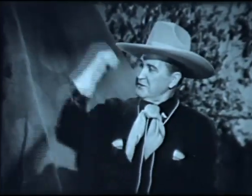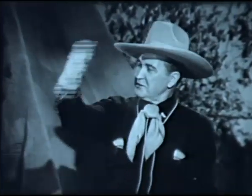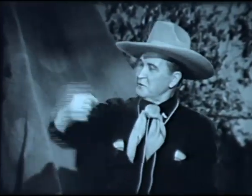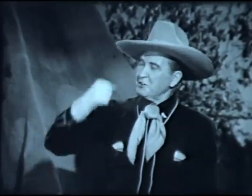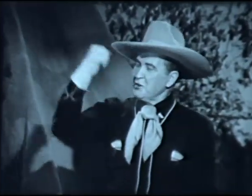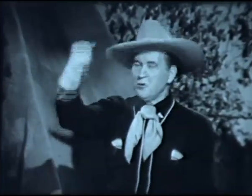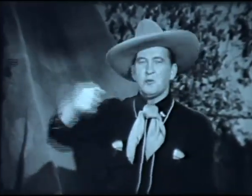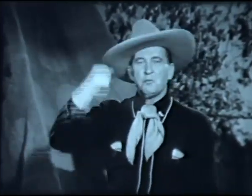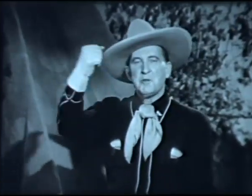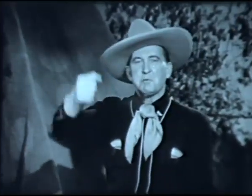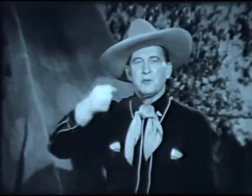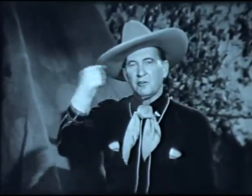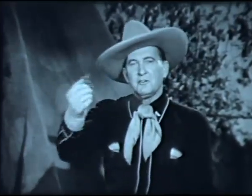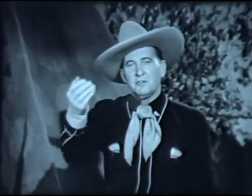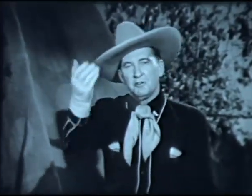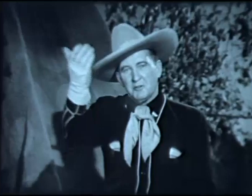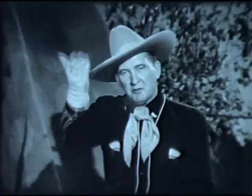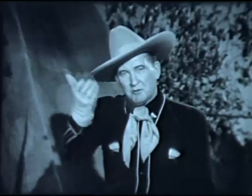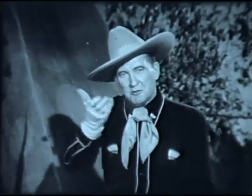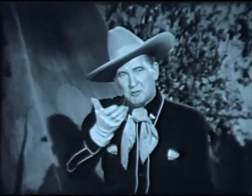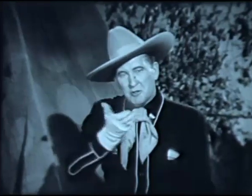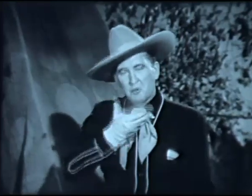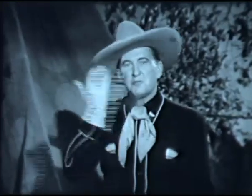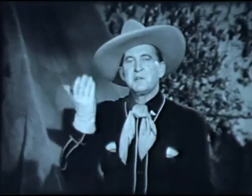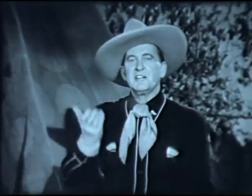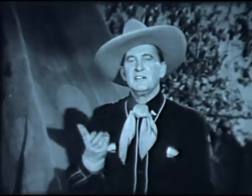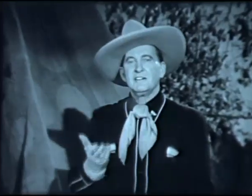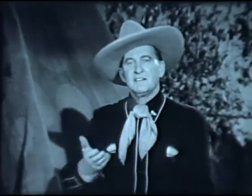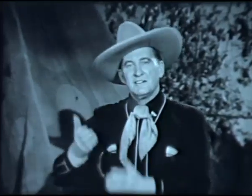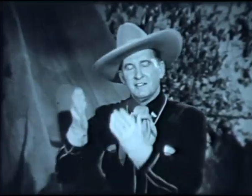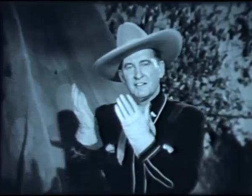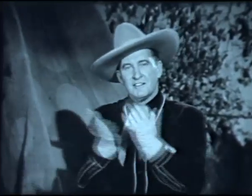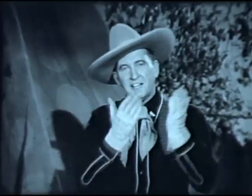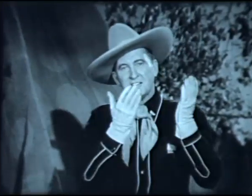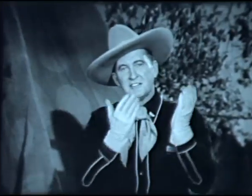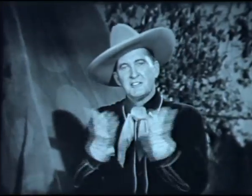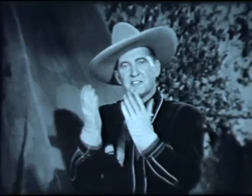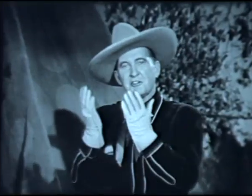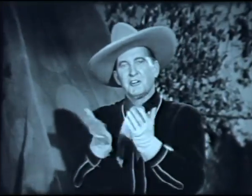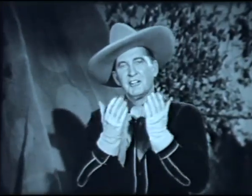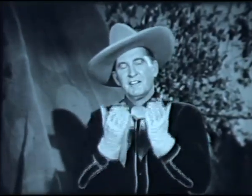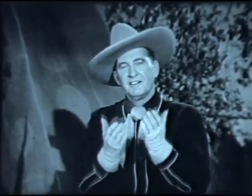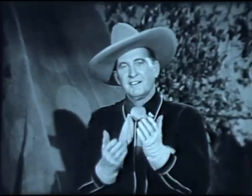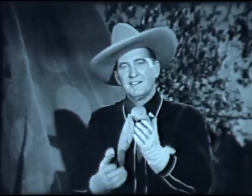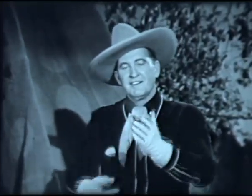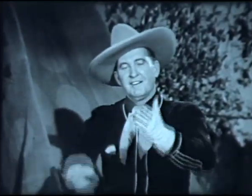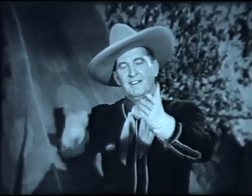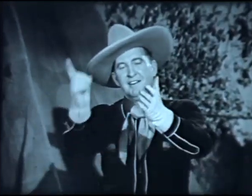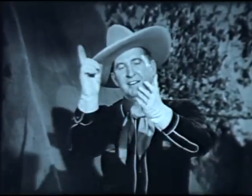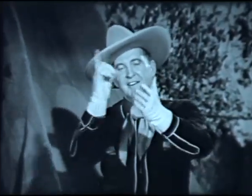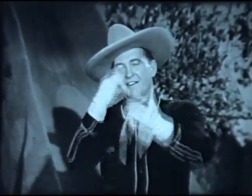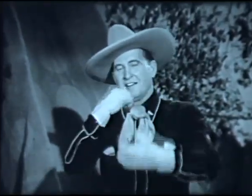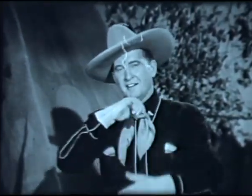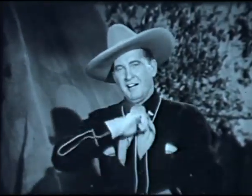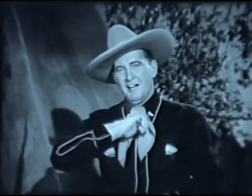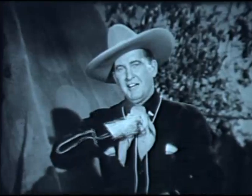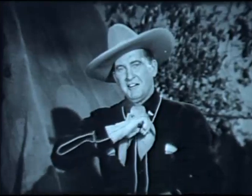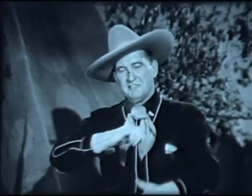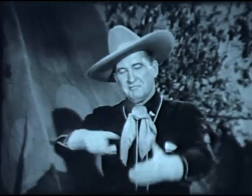is what the old people told me. That's their story, and I